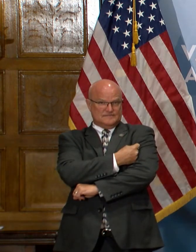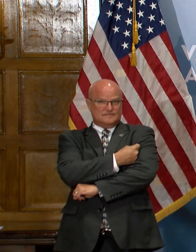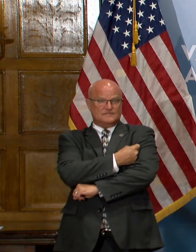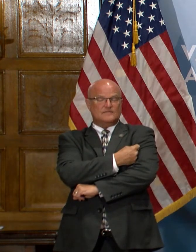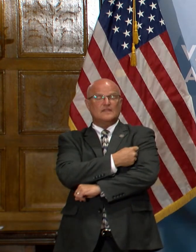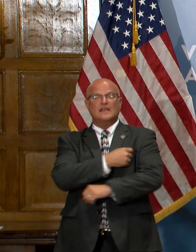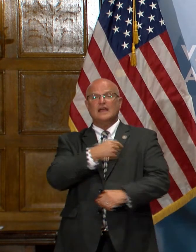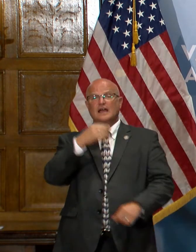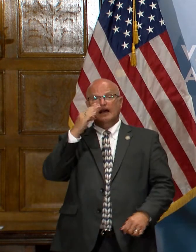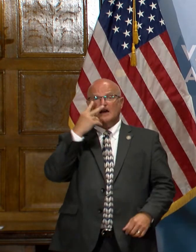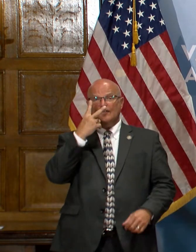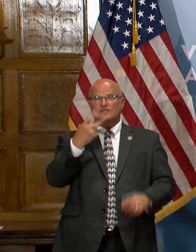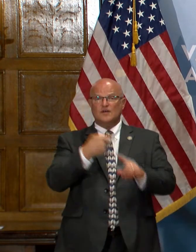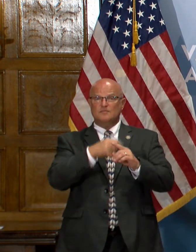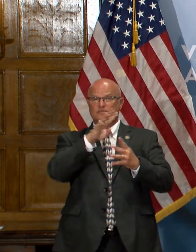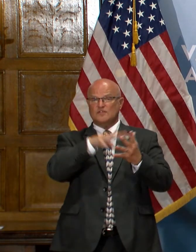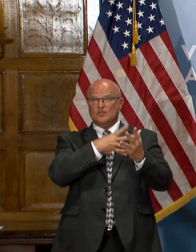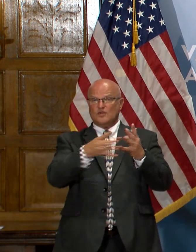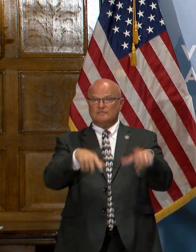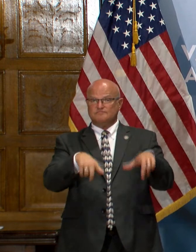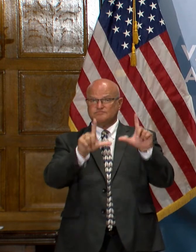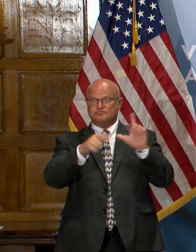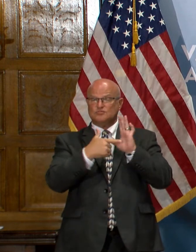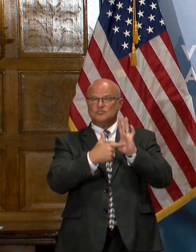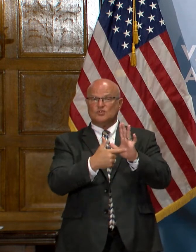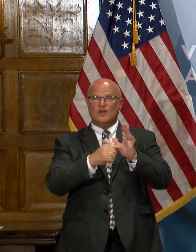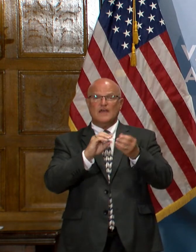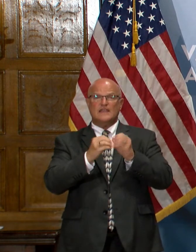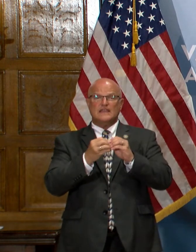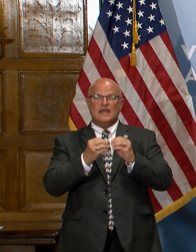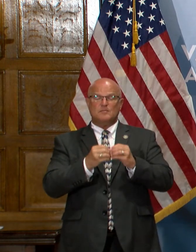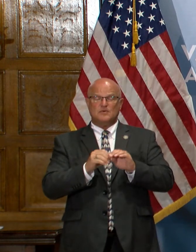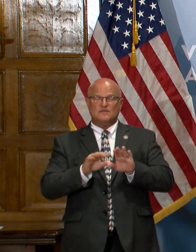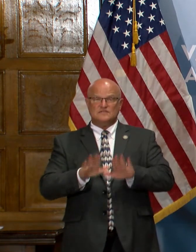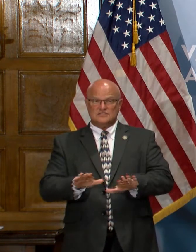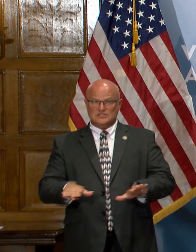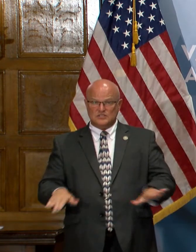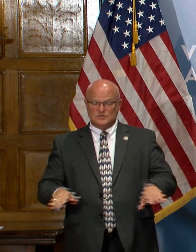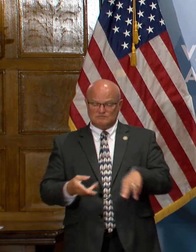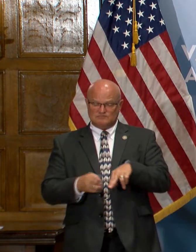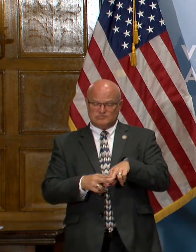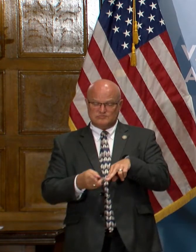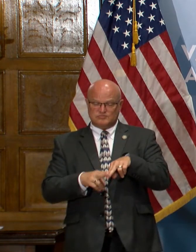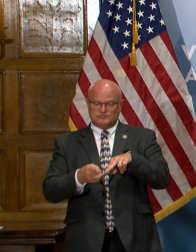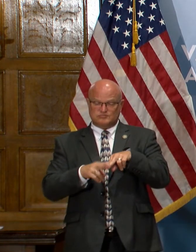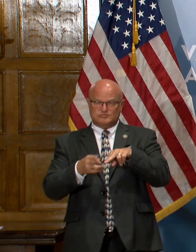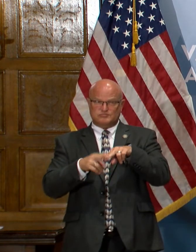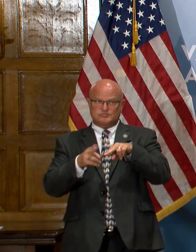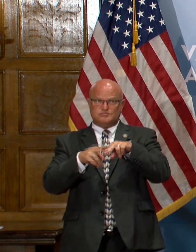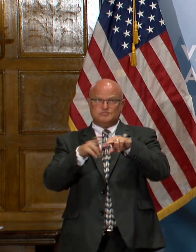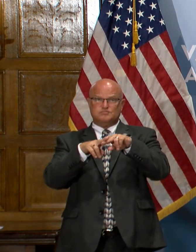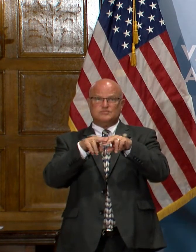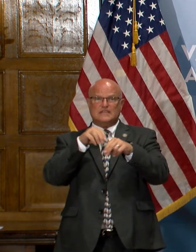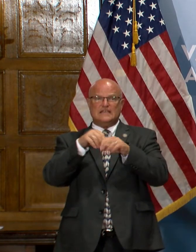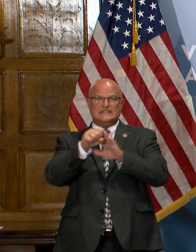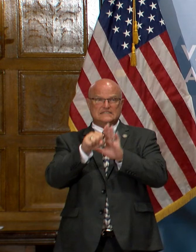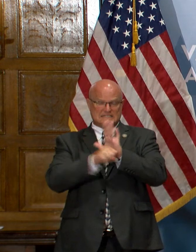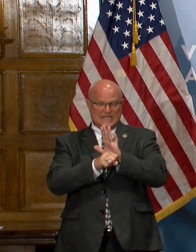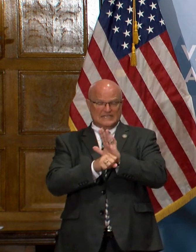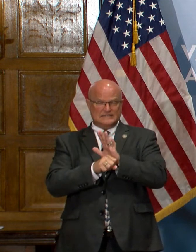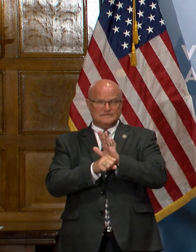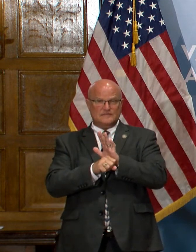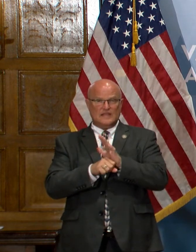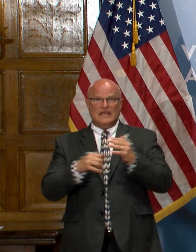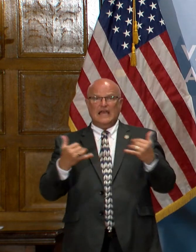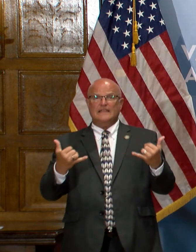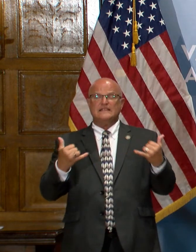As you can see from the graph that was presented earlier today, the number of pediatric cases is increasing and increasing rapidly within the state.